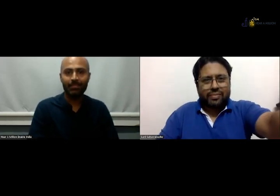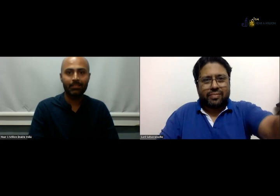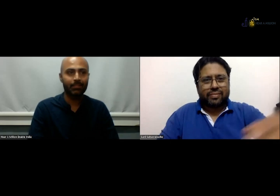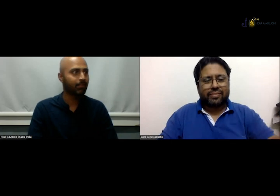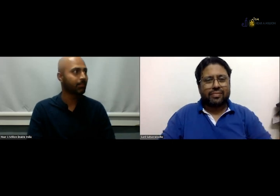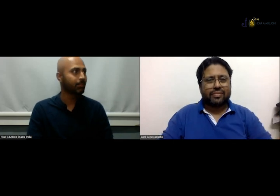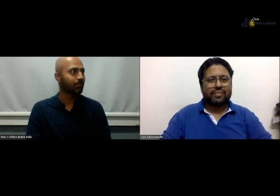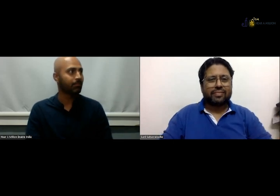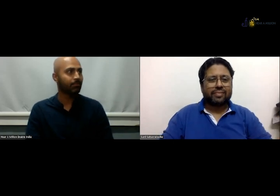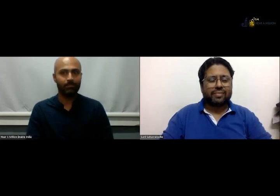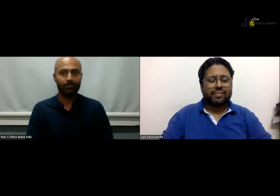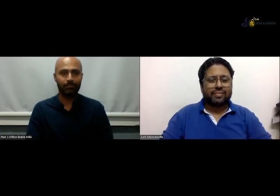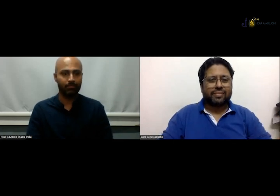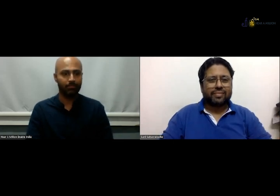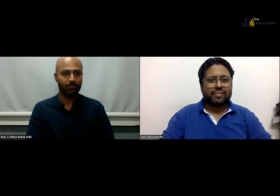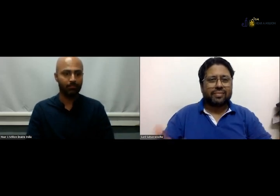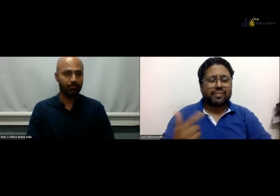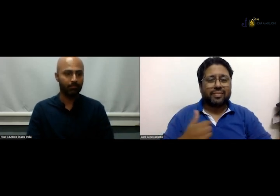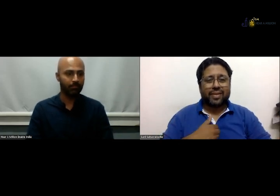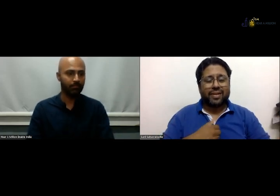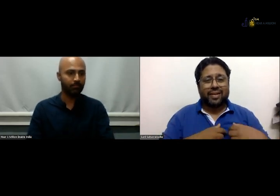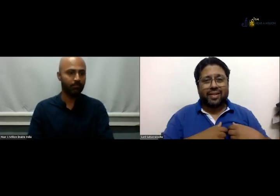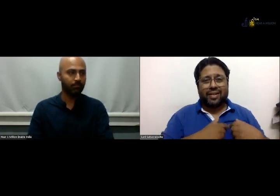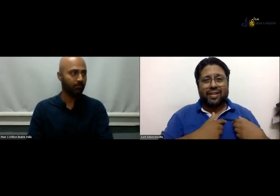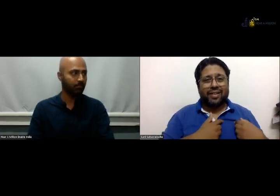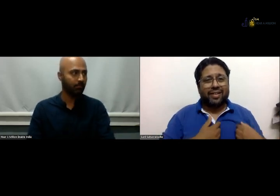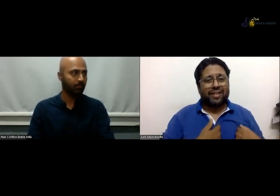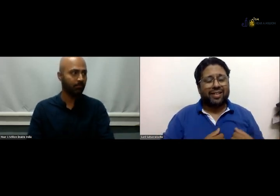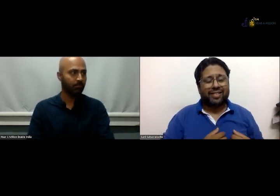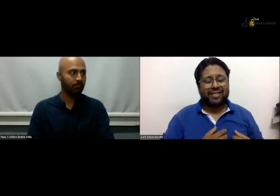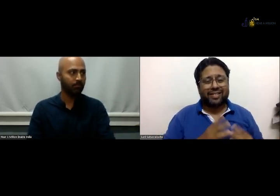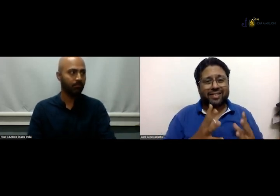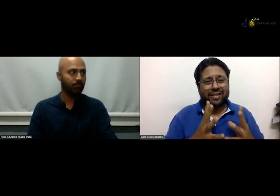with Sudamini Pethe and talk about it.